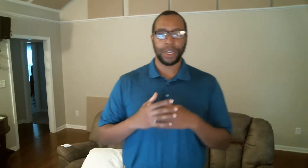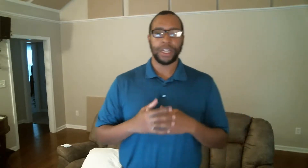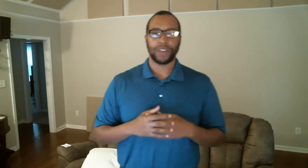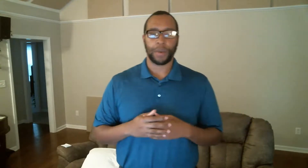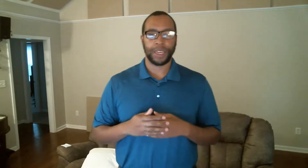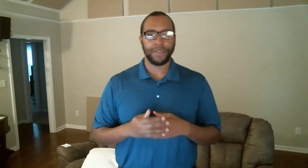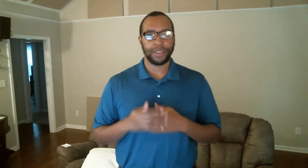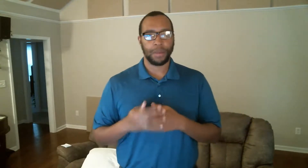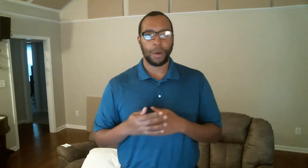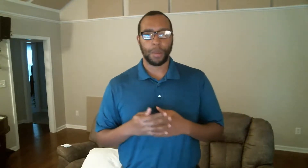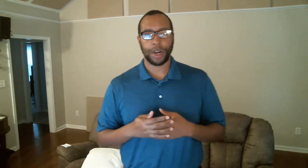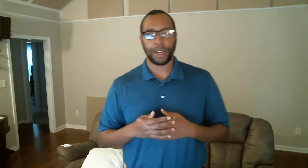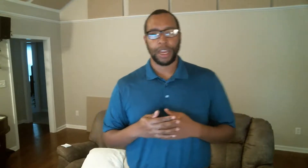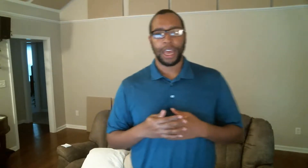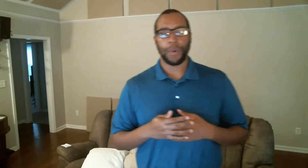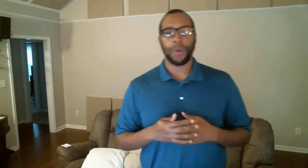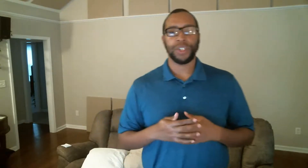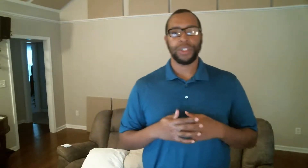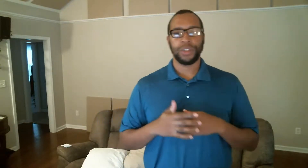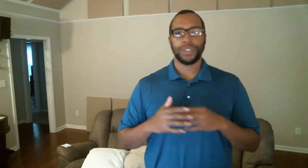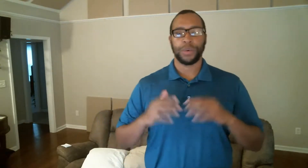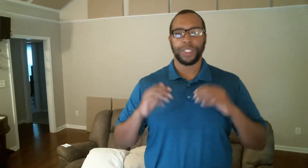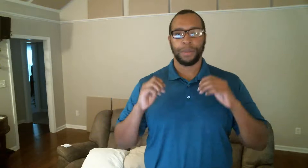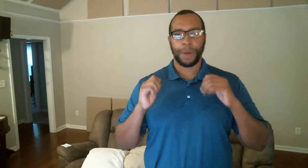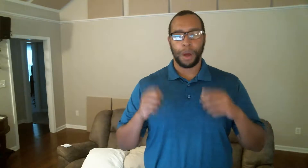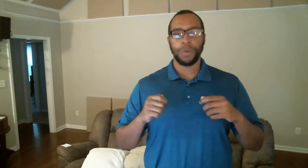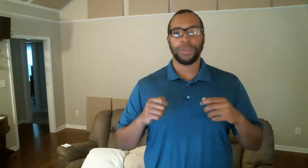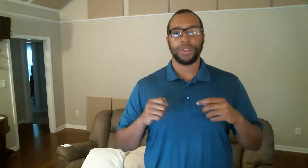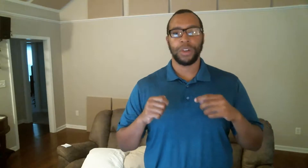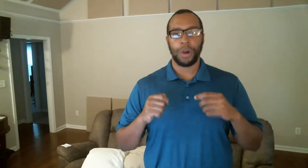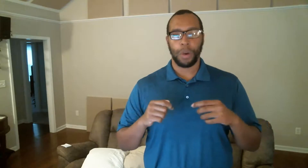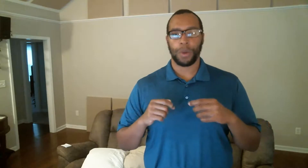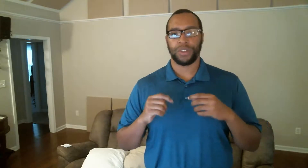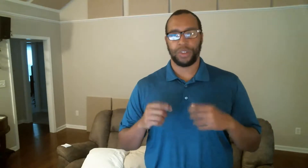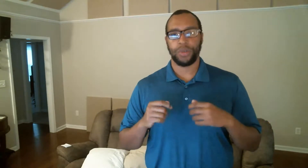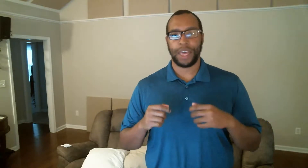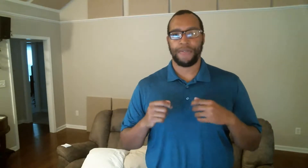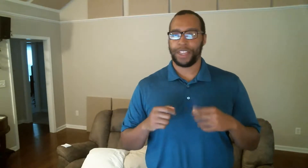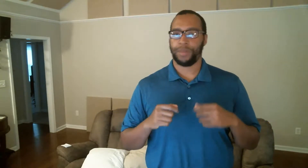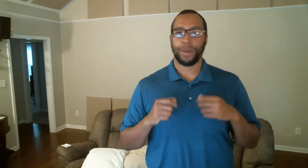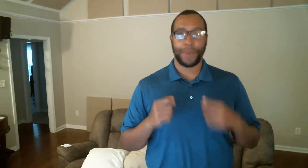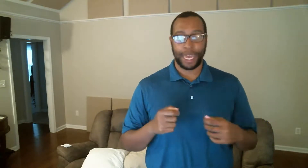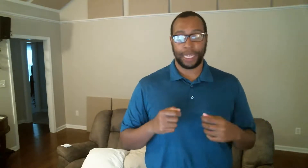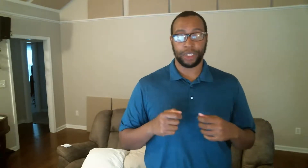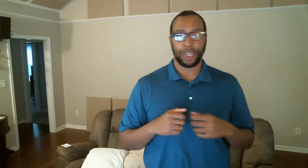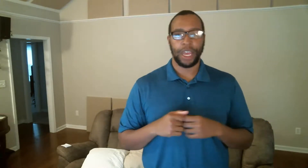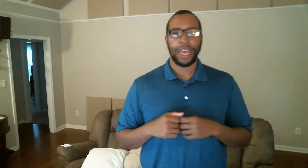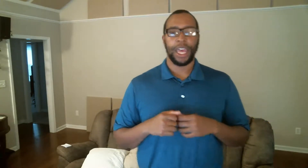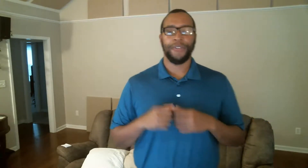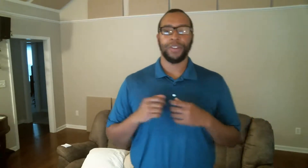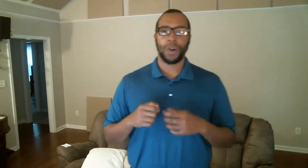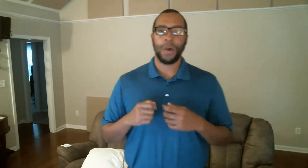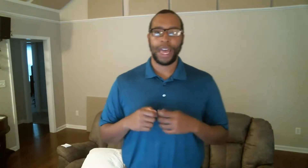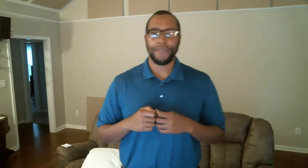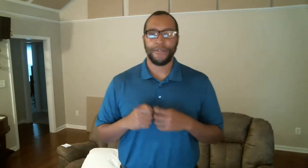So I'm going to give you some homework. And what I want you to do is I want you to post your homework to that Facebook page. If you don't have a